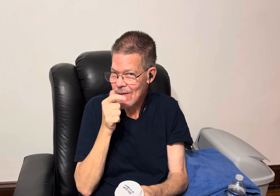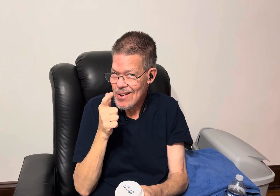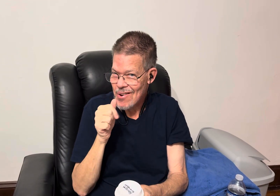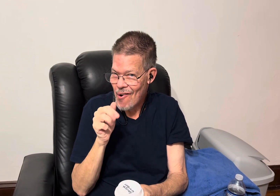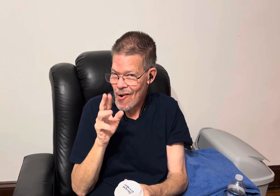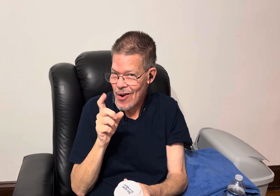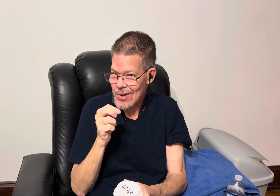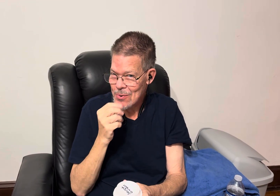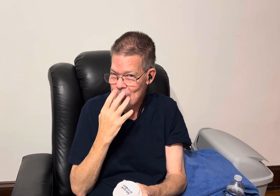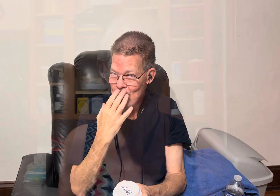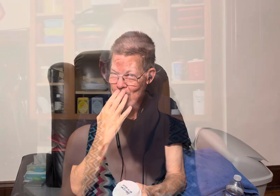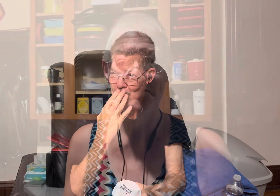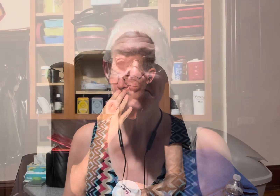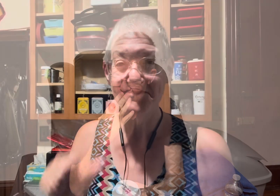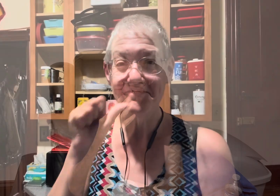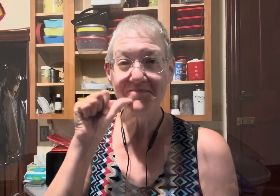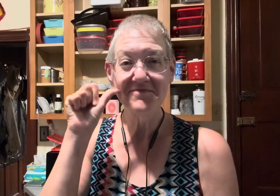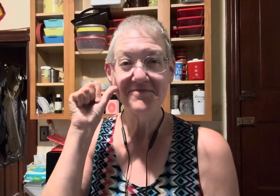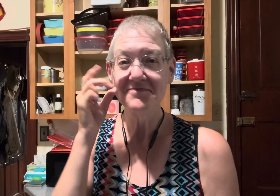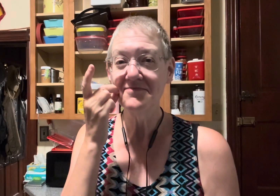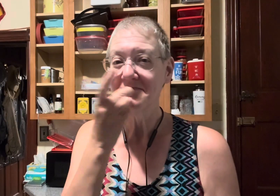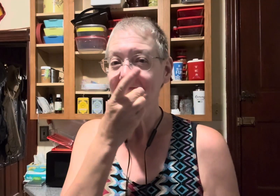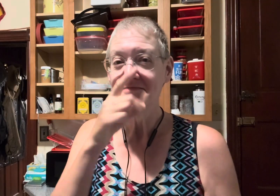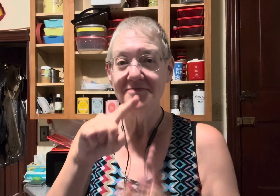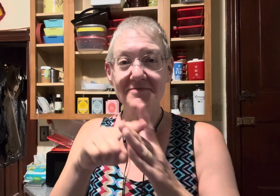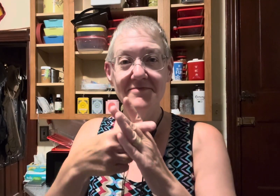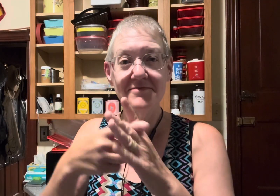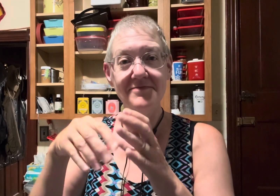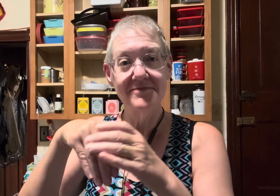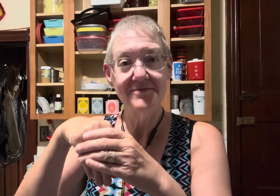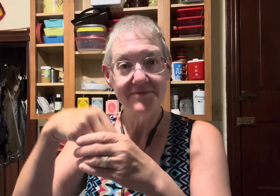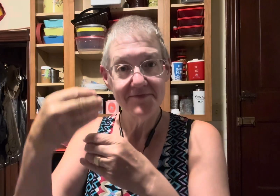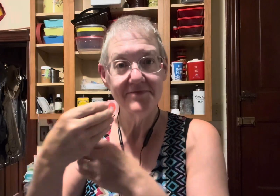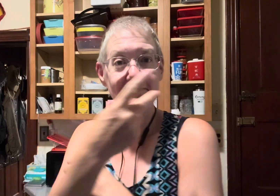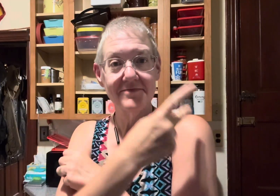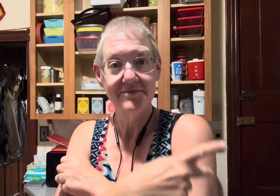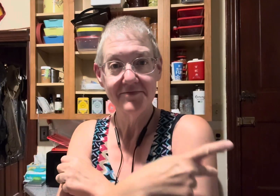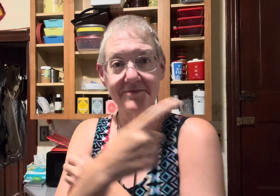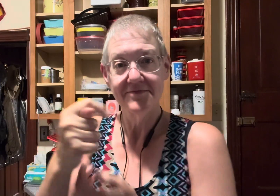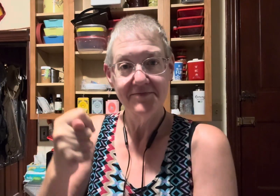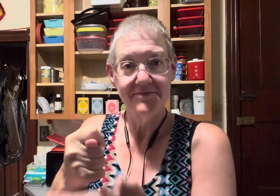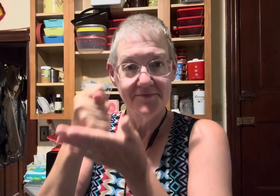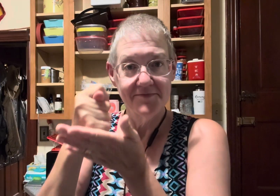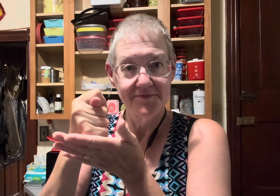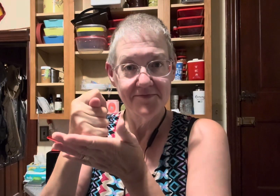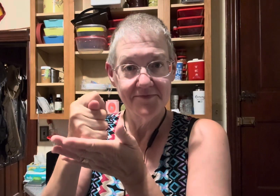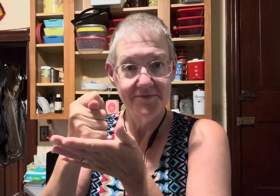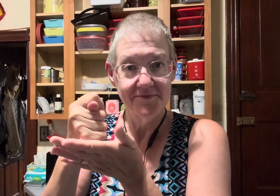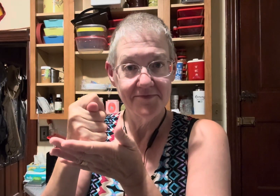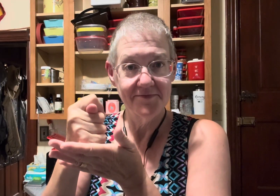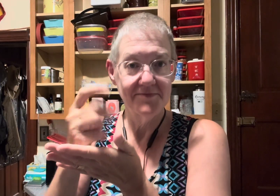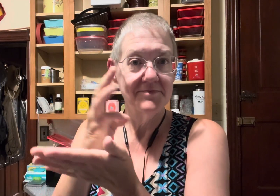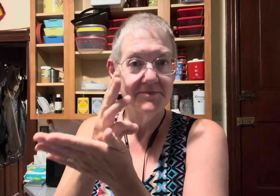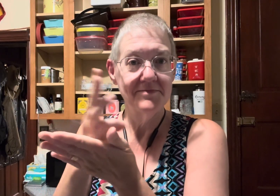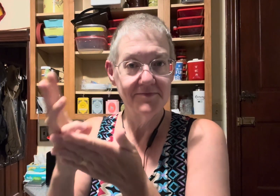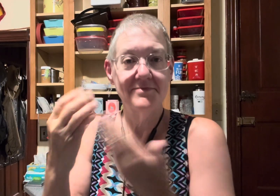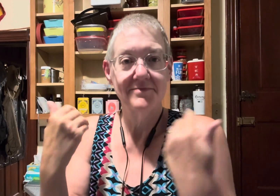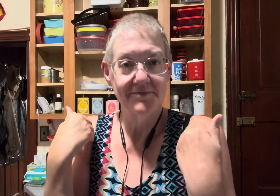Secret garden. Ooh. Yesterday, Dale started outpatient physical therapy. He's had about